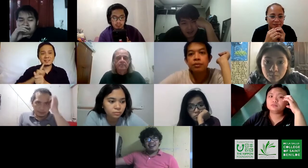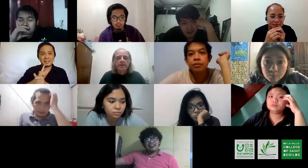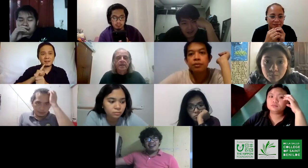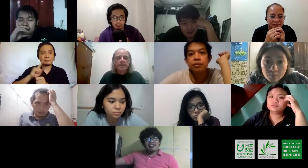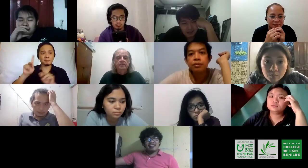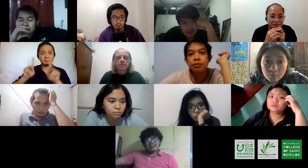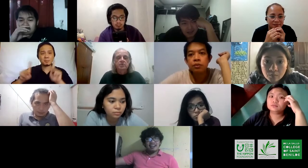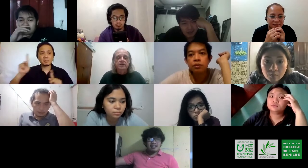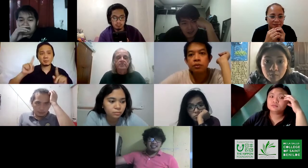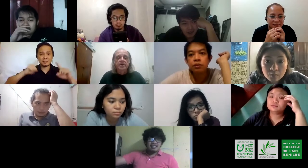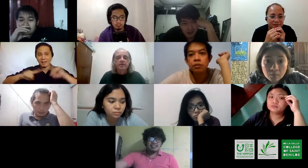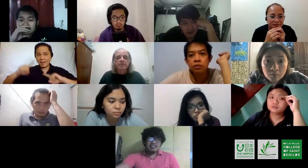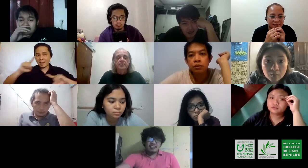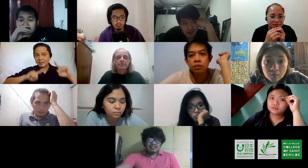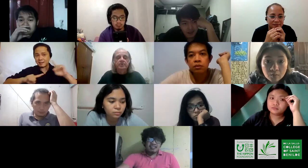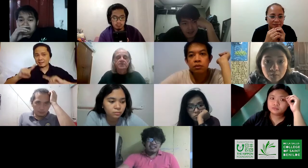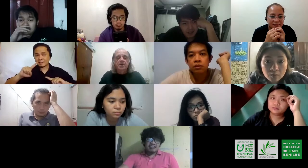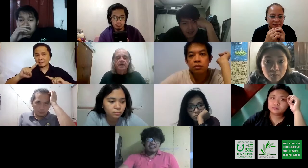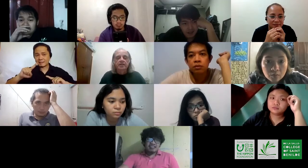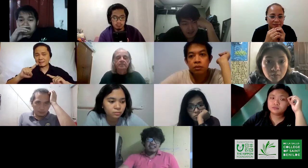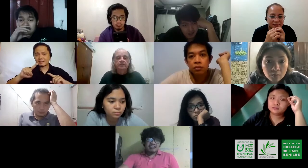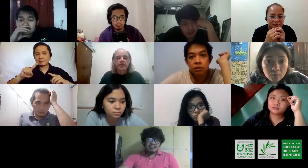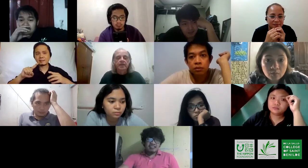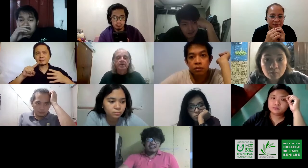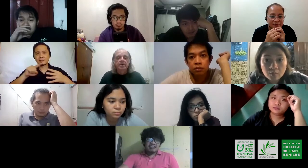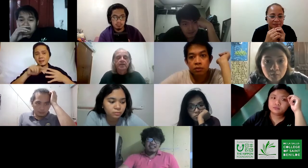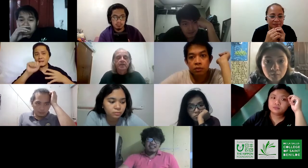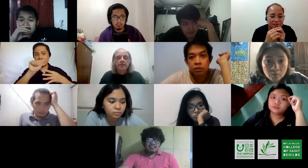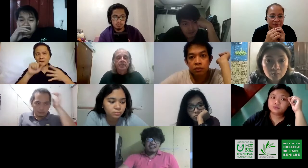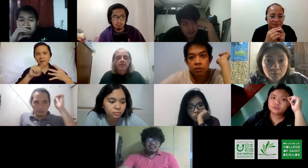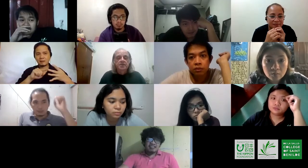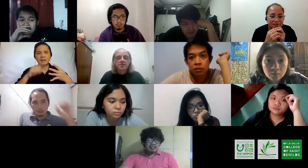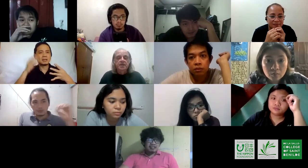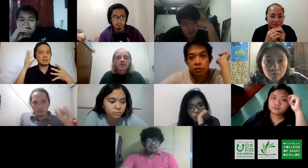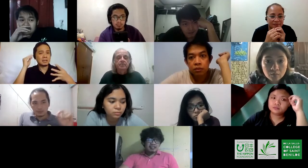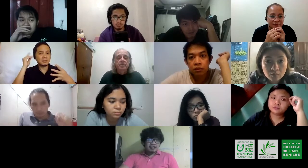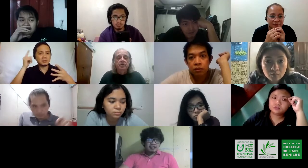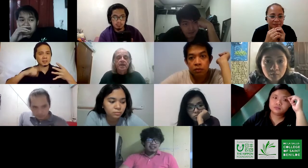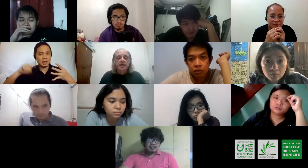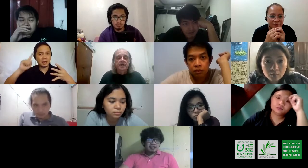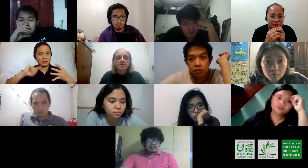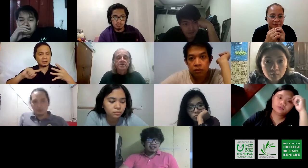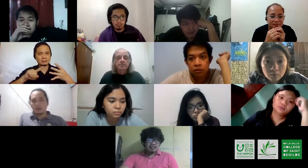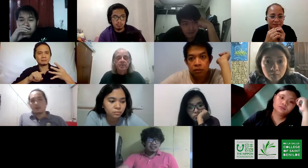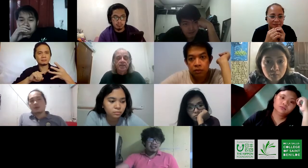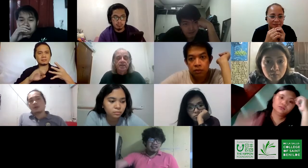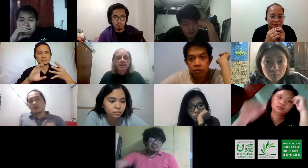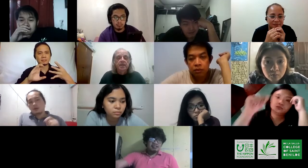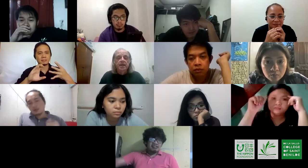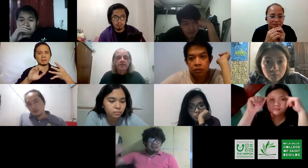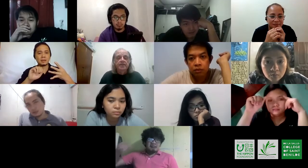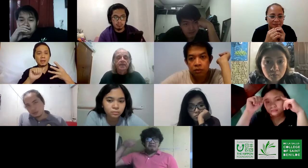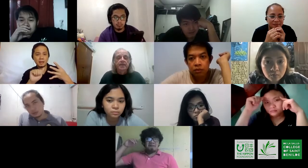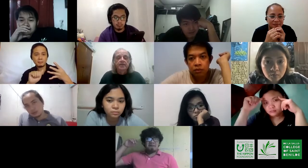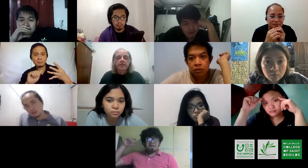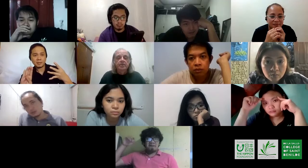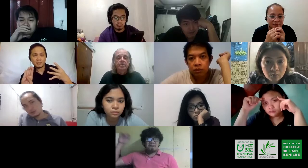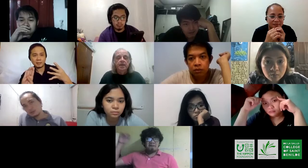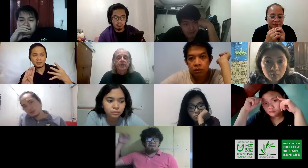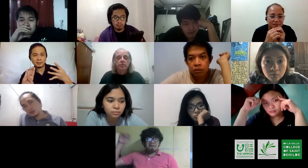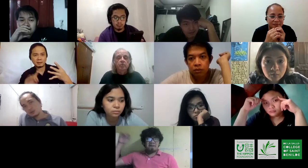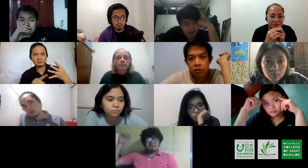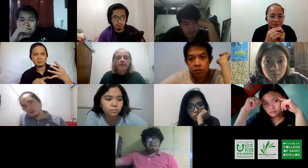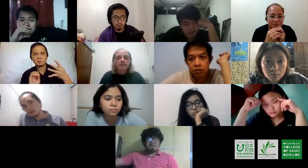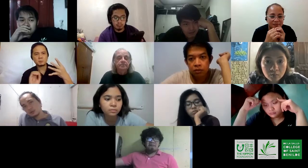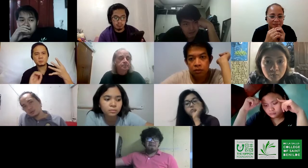A. B. Most of the hearing people sign. B. C. Both A and B. And D. Neither